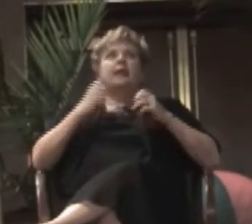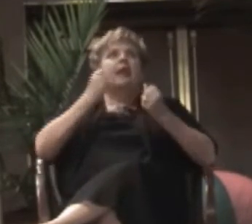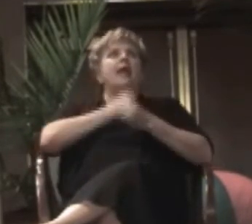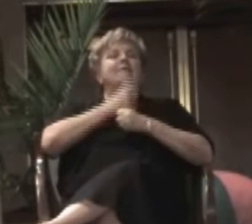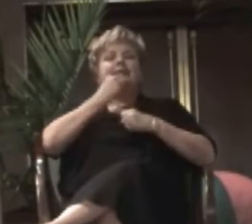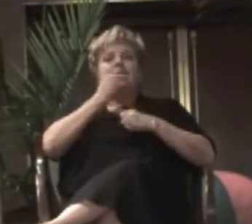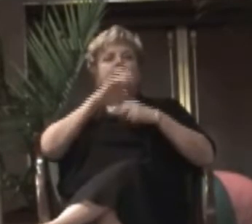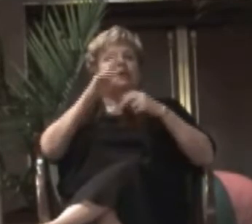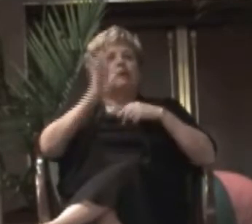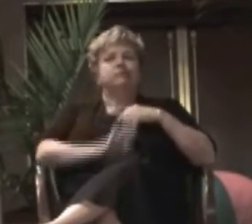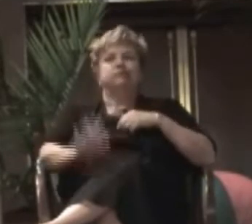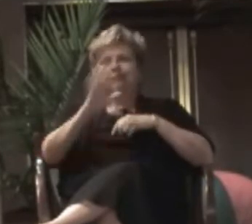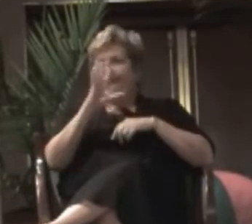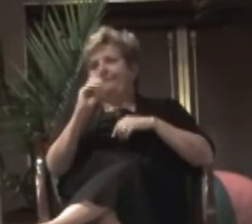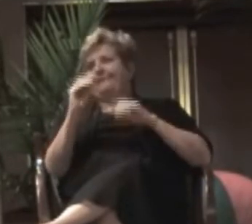not going to do it.